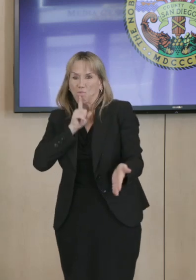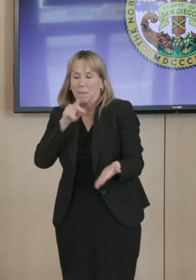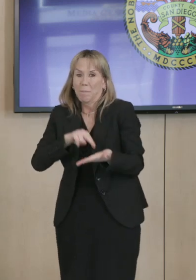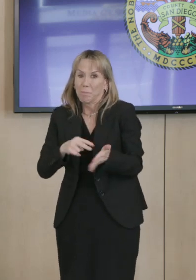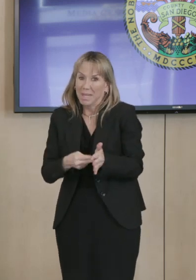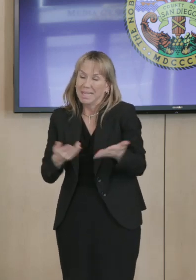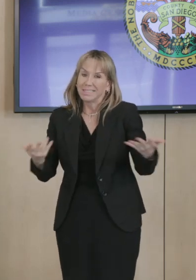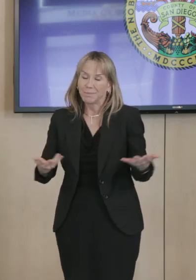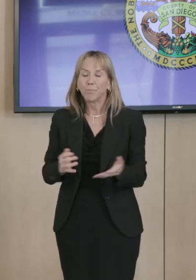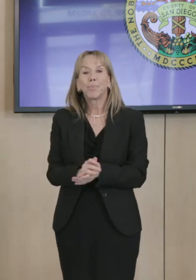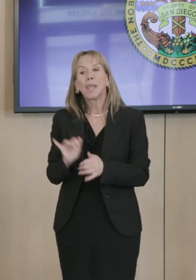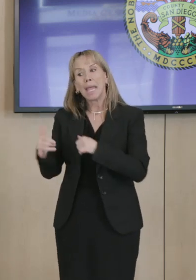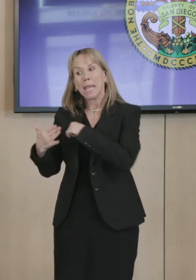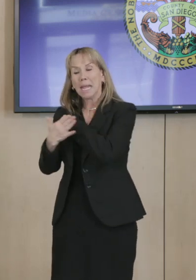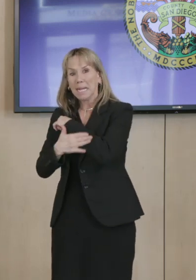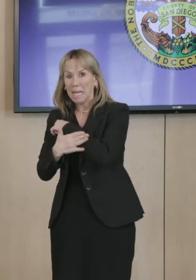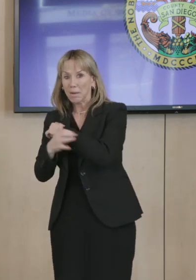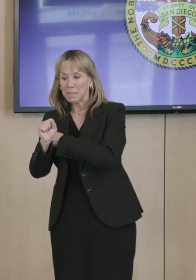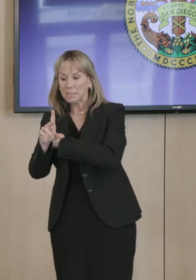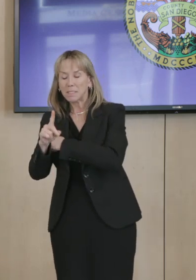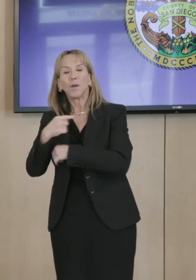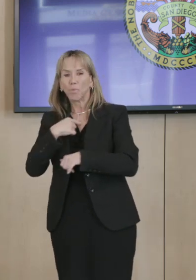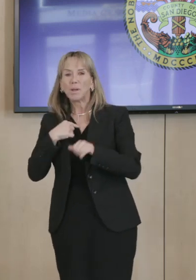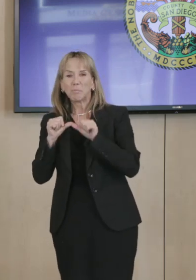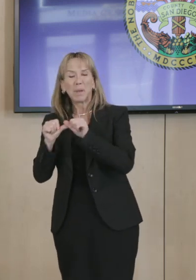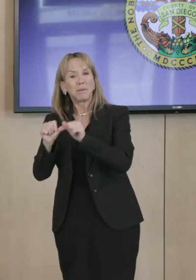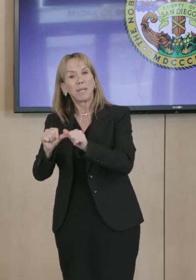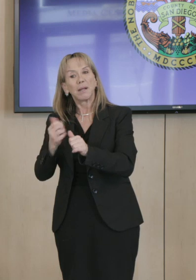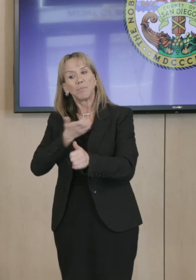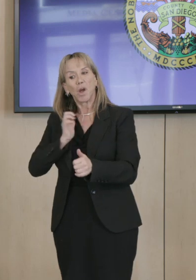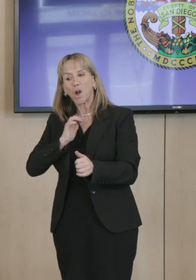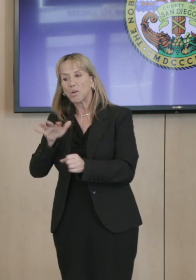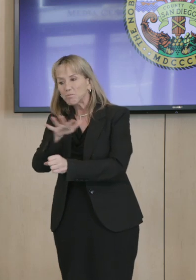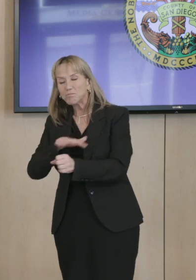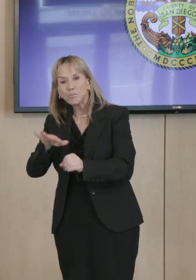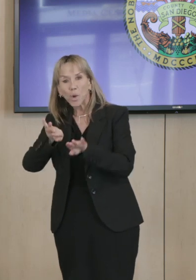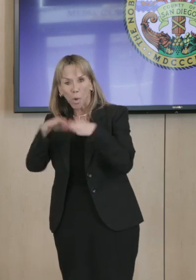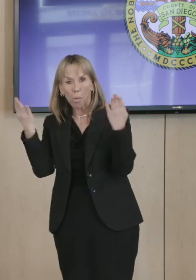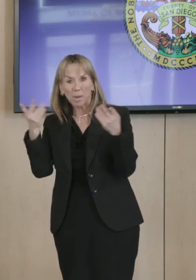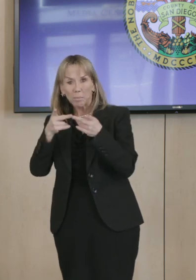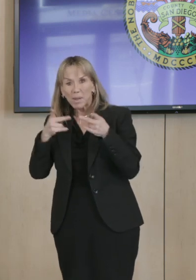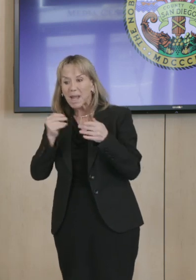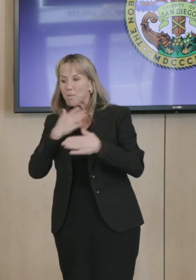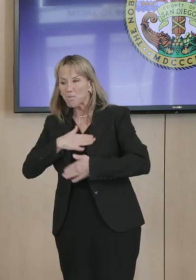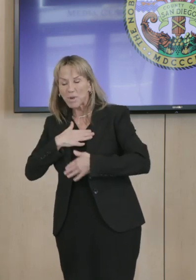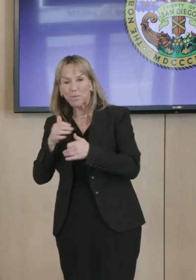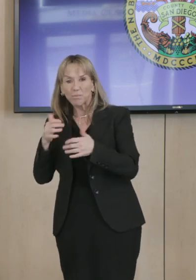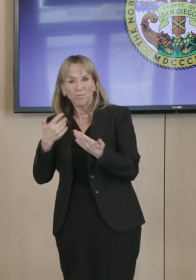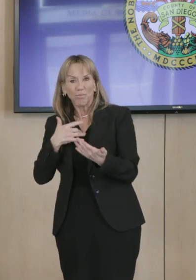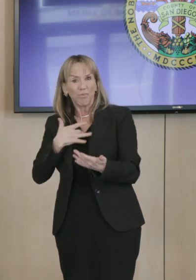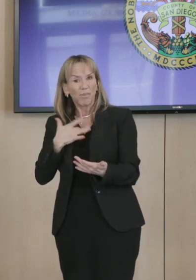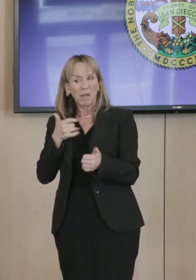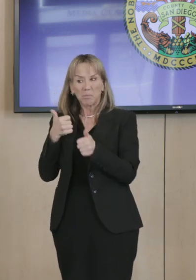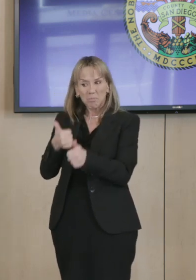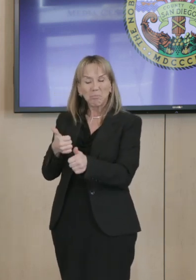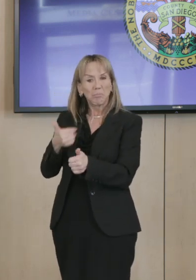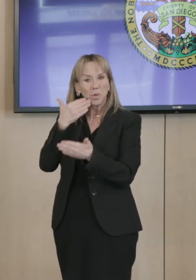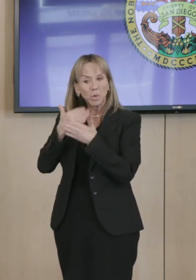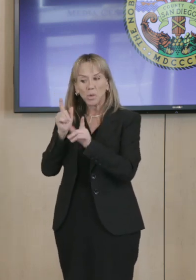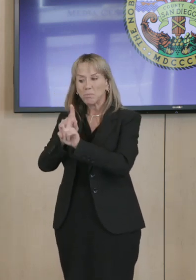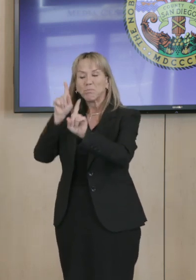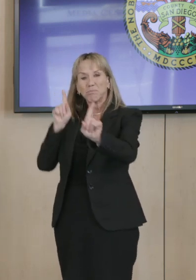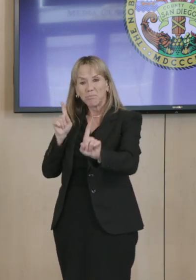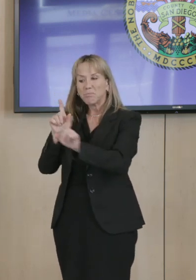Diego, we feel that we have been able to maintain social distancing in the majority of our open space and recreation areas. Some very